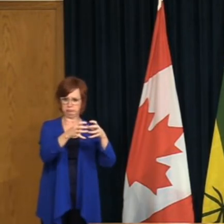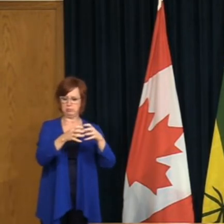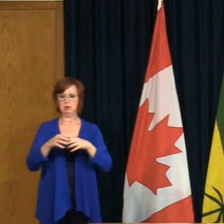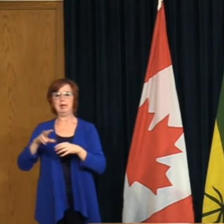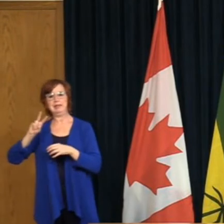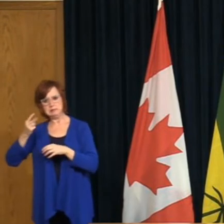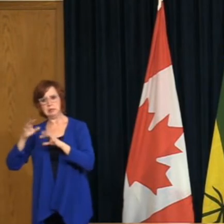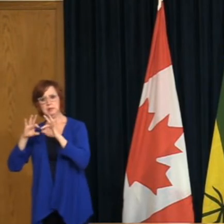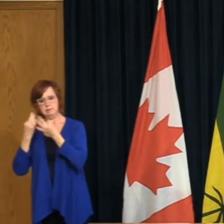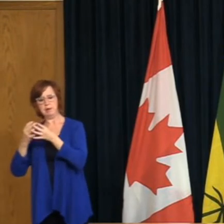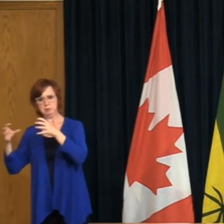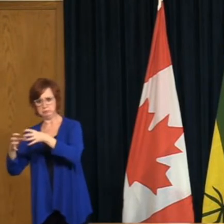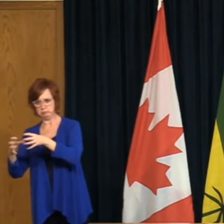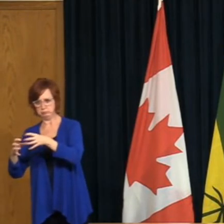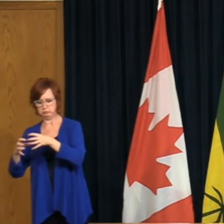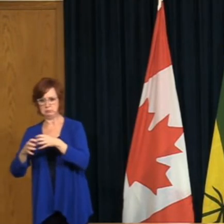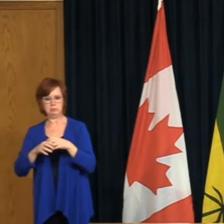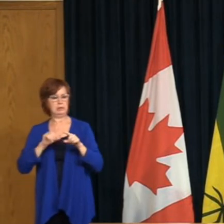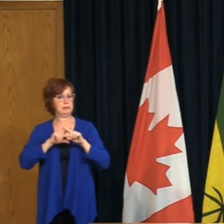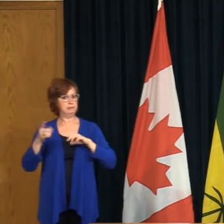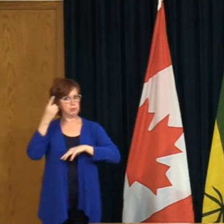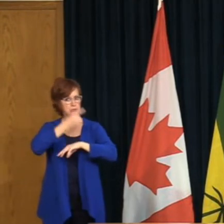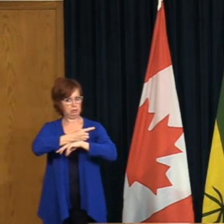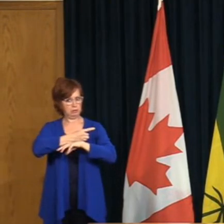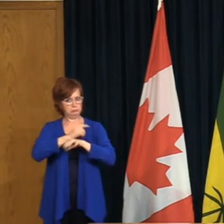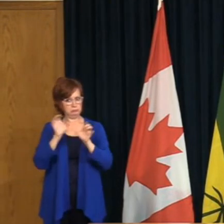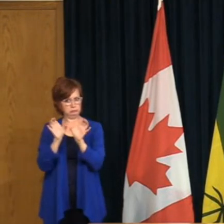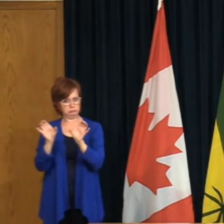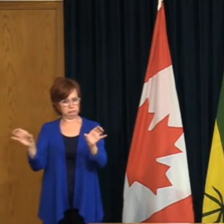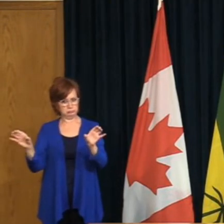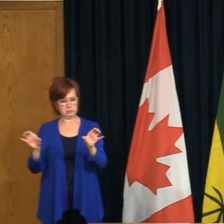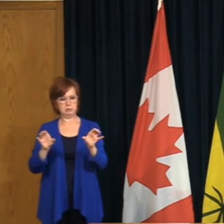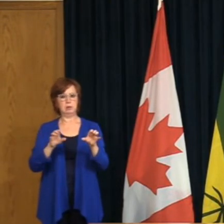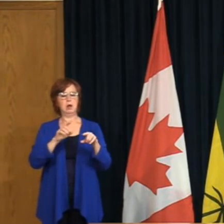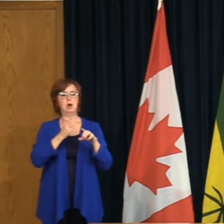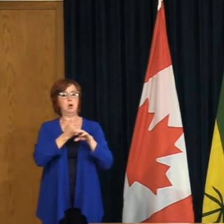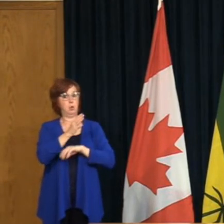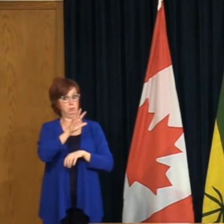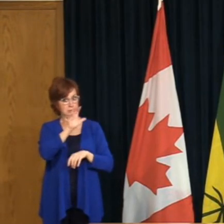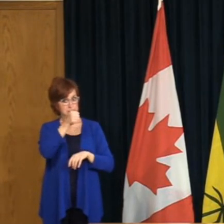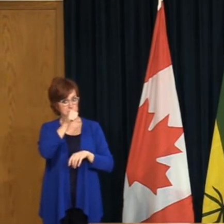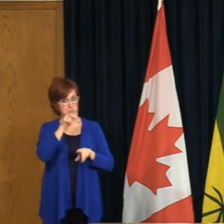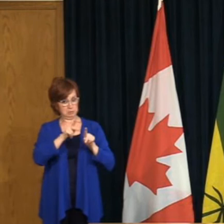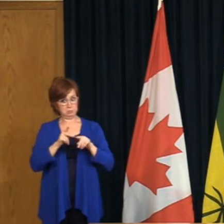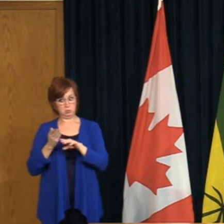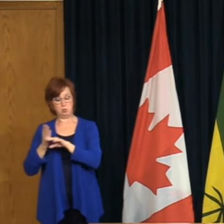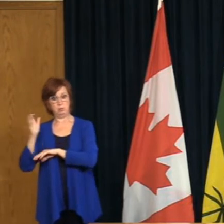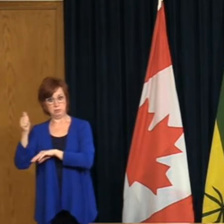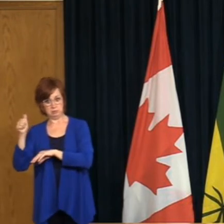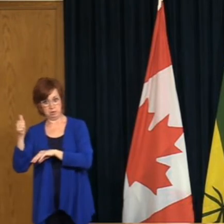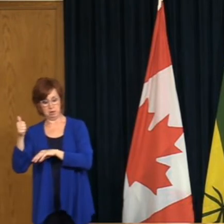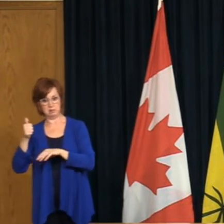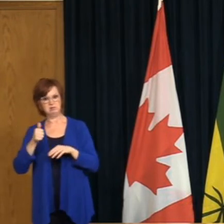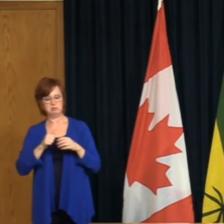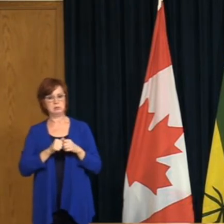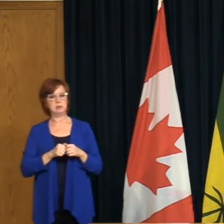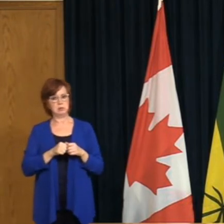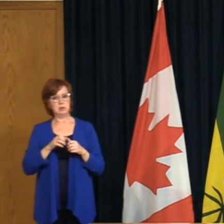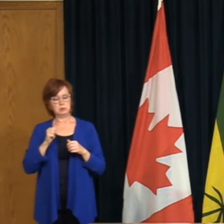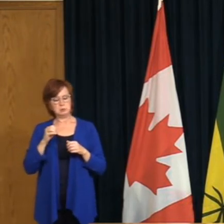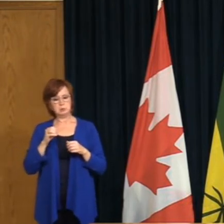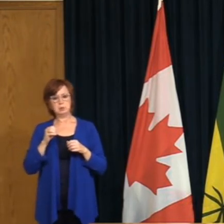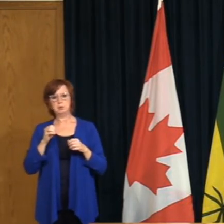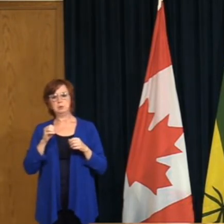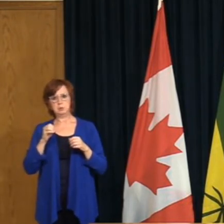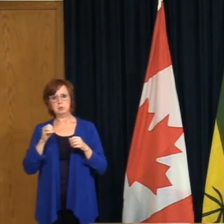that we need to be thoughtful whenever we have gatherings of any size, 10 or as we're going to go to up to 30 after